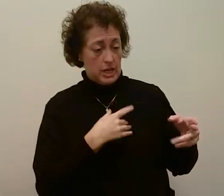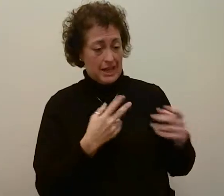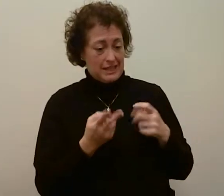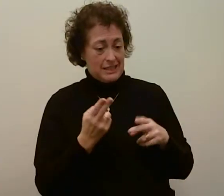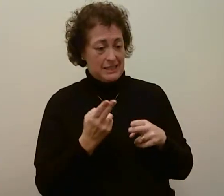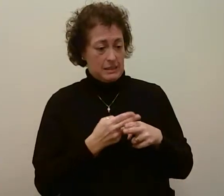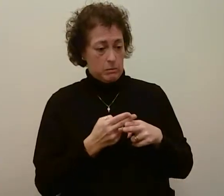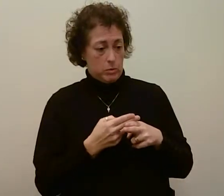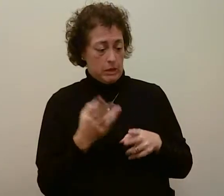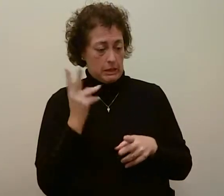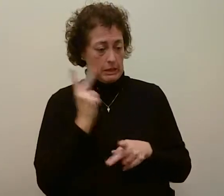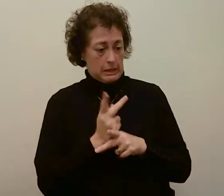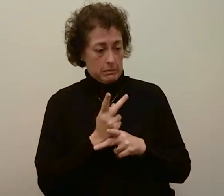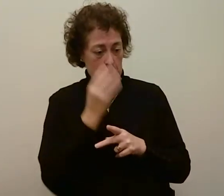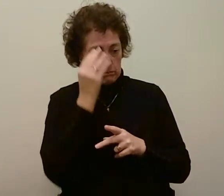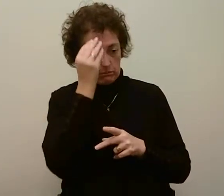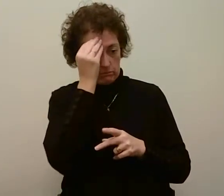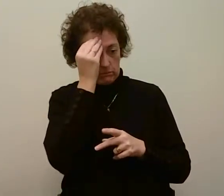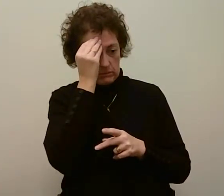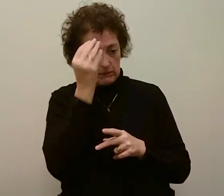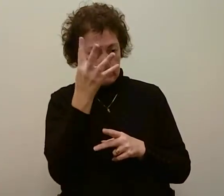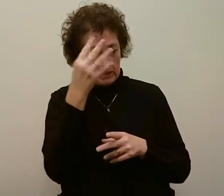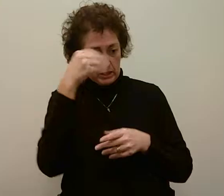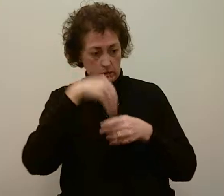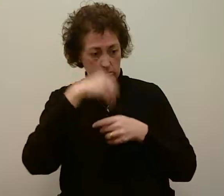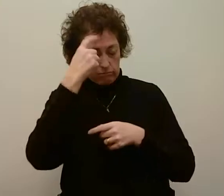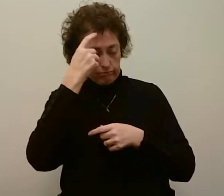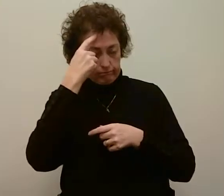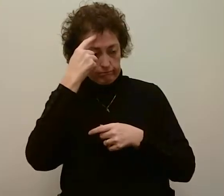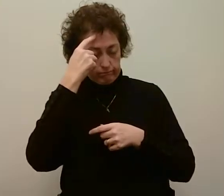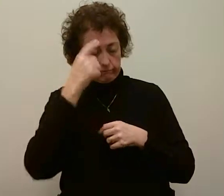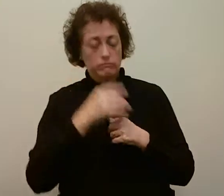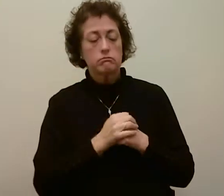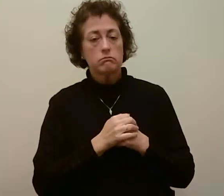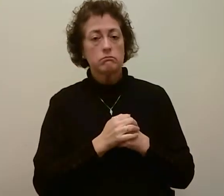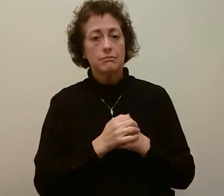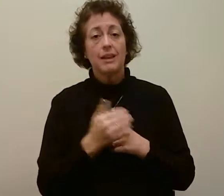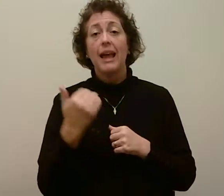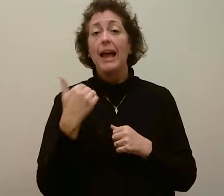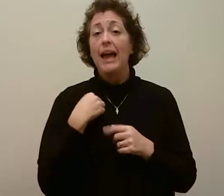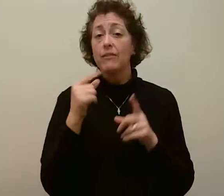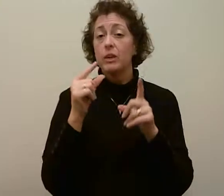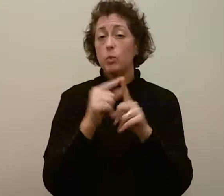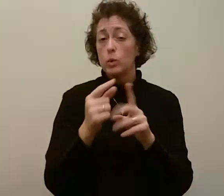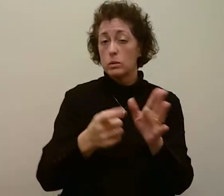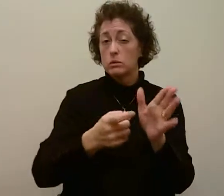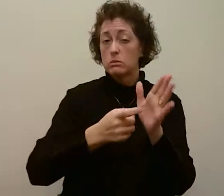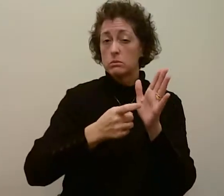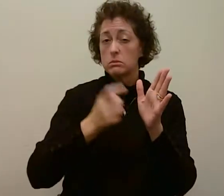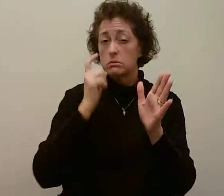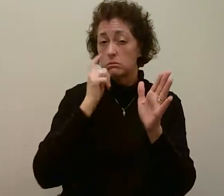information. Okay? You having word recognition skills allows you to do that very